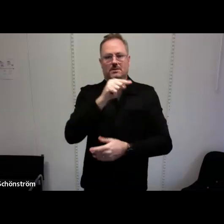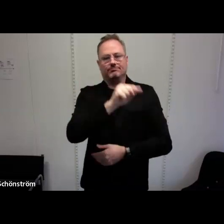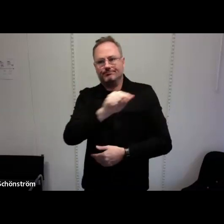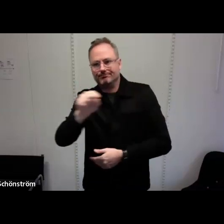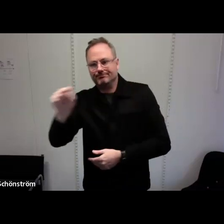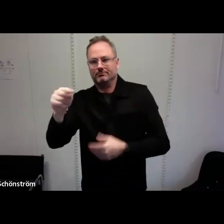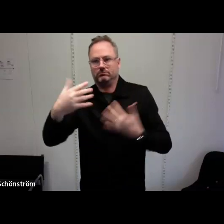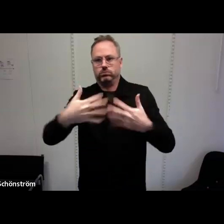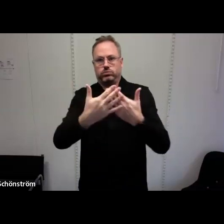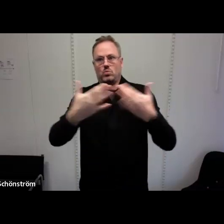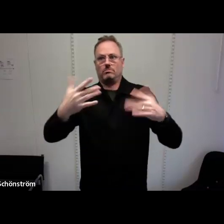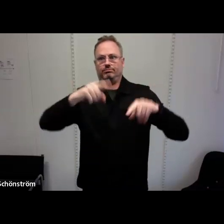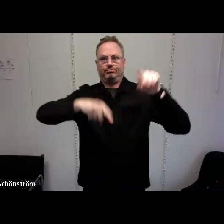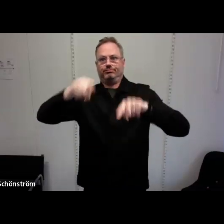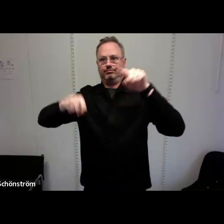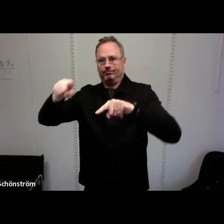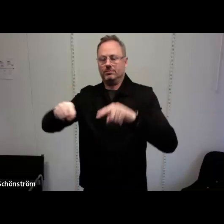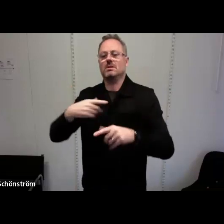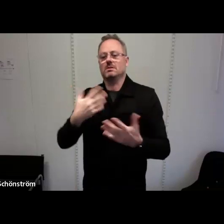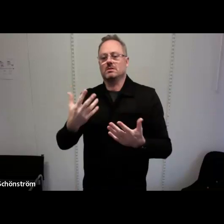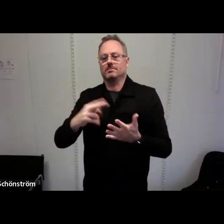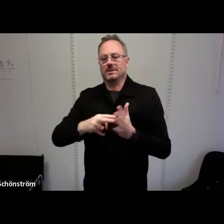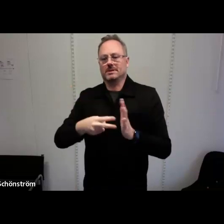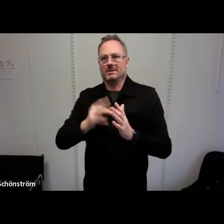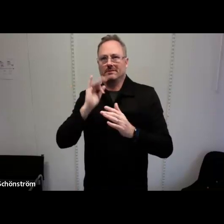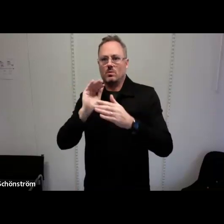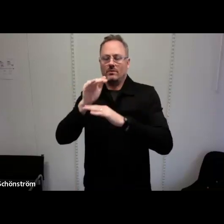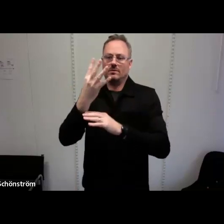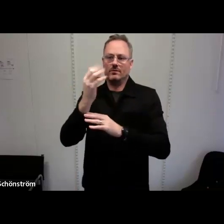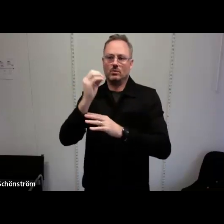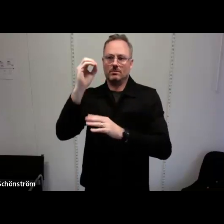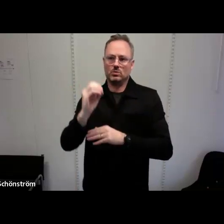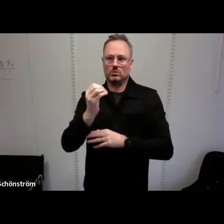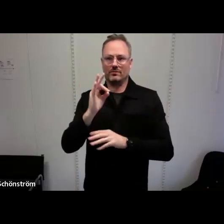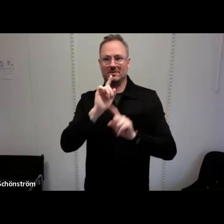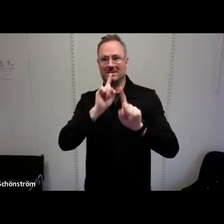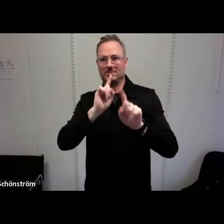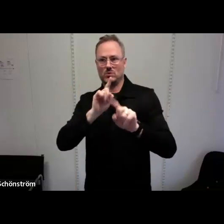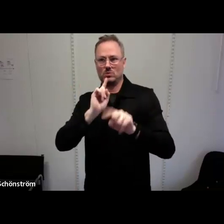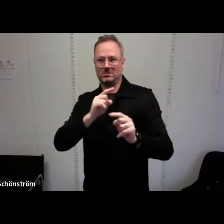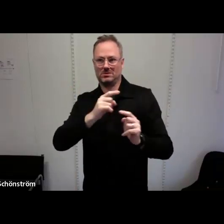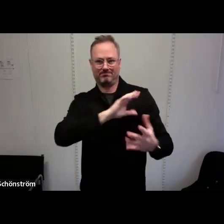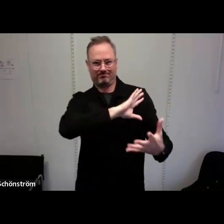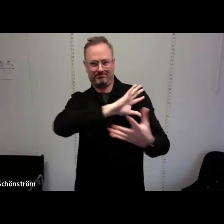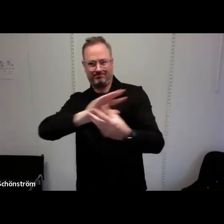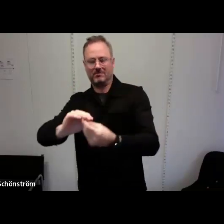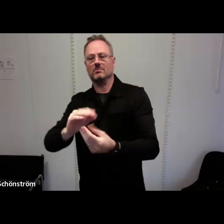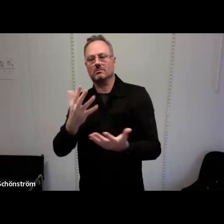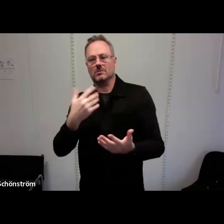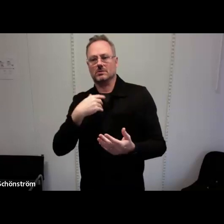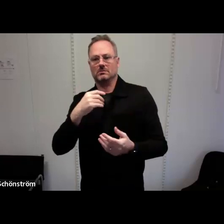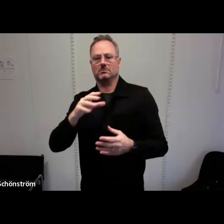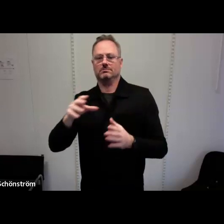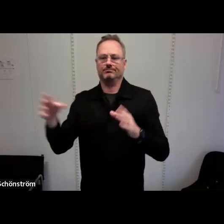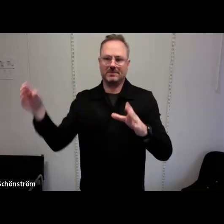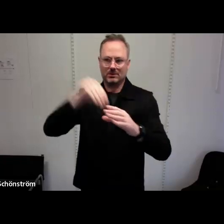own variation, which has happened when we've looked at the SRTs, we then look at, well, if over 40%